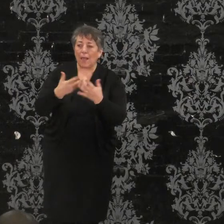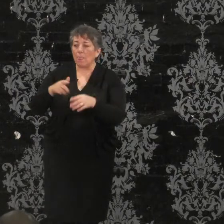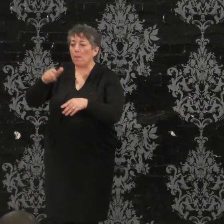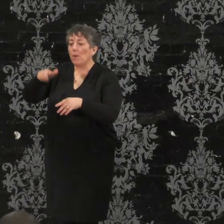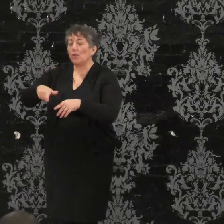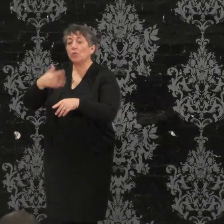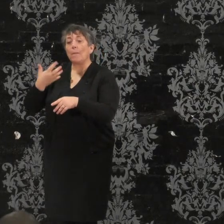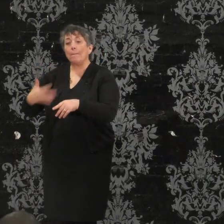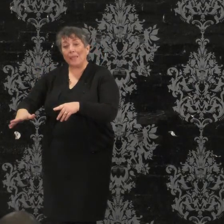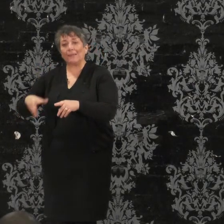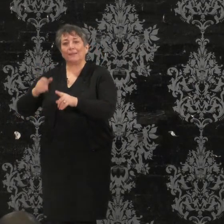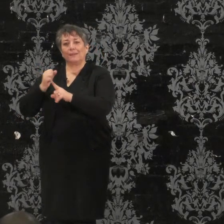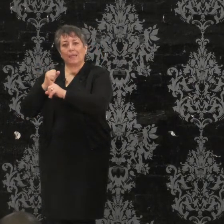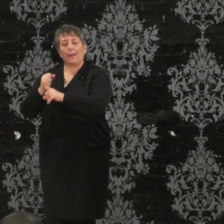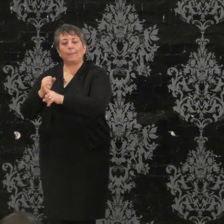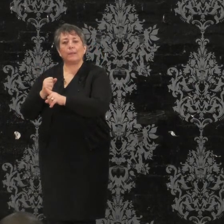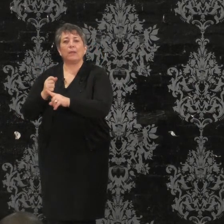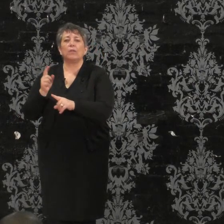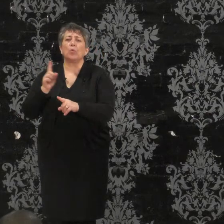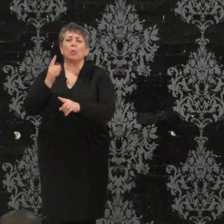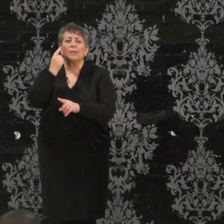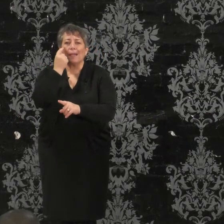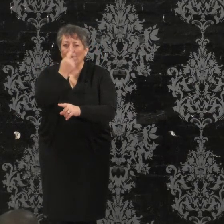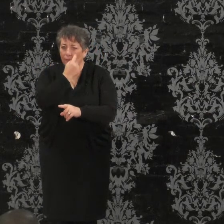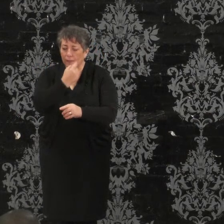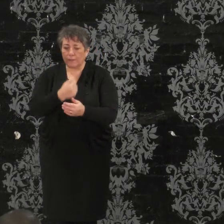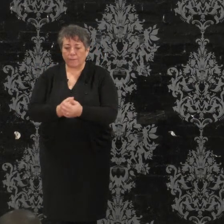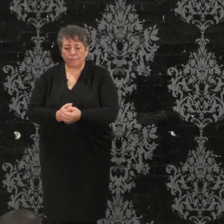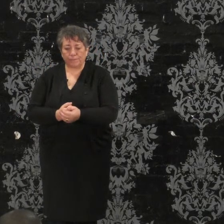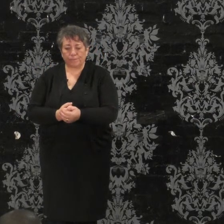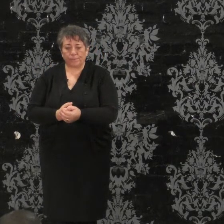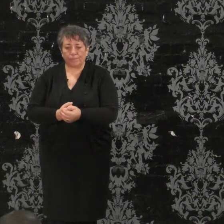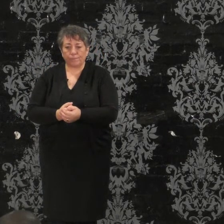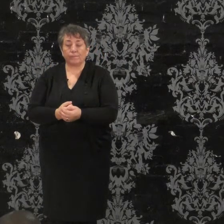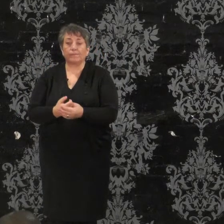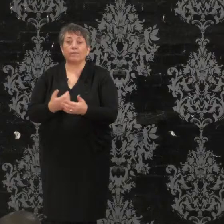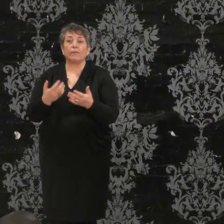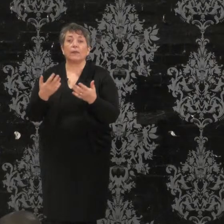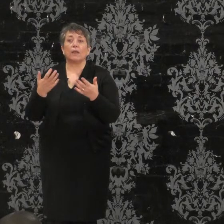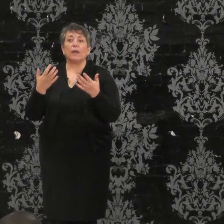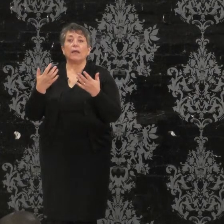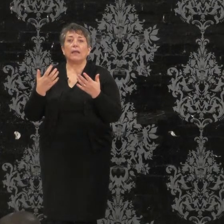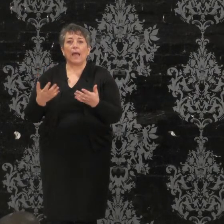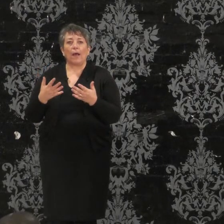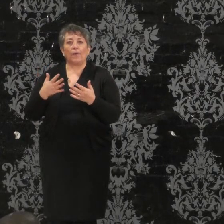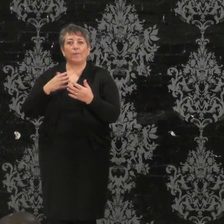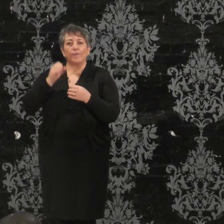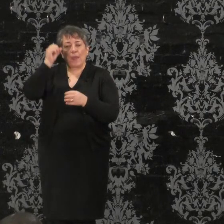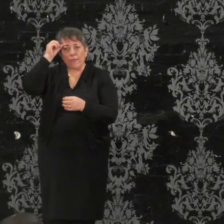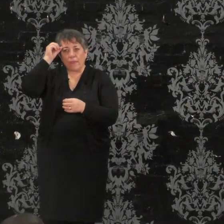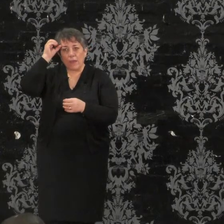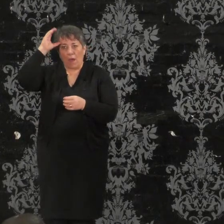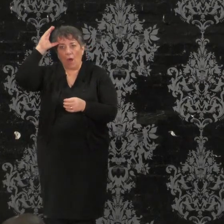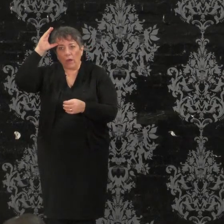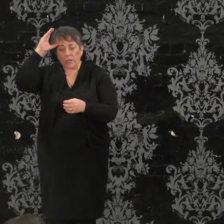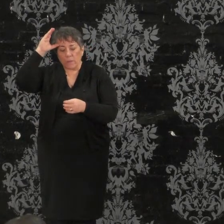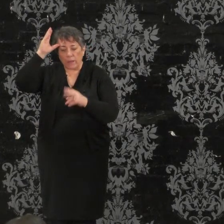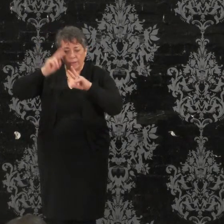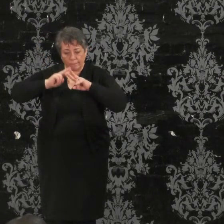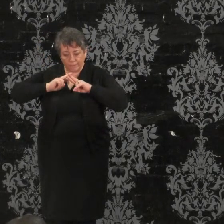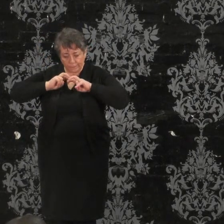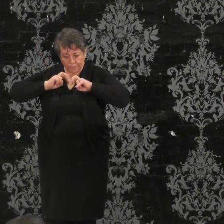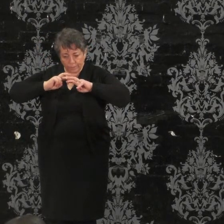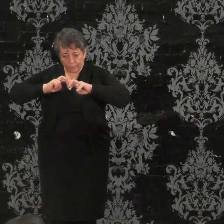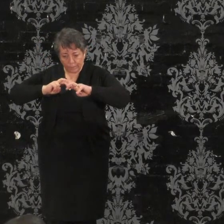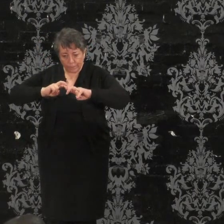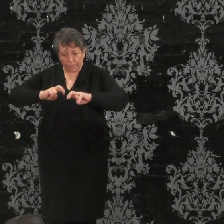evidence? One of the strongest correlations found by the experts is the percentage of those out